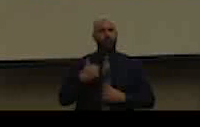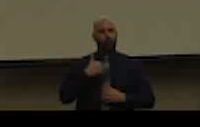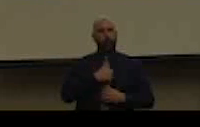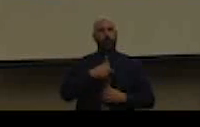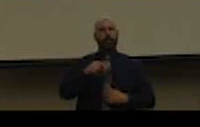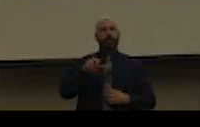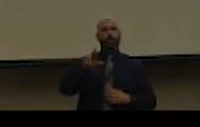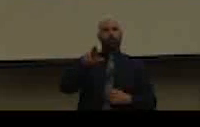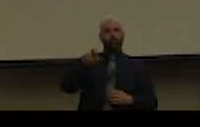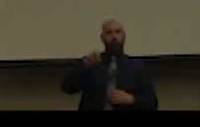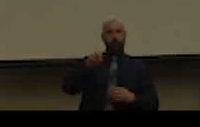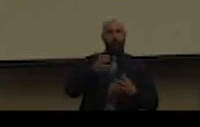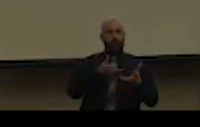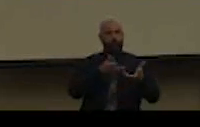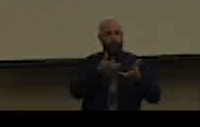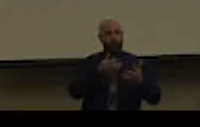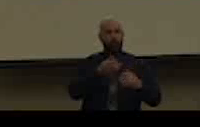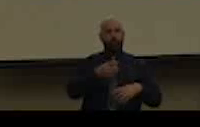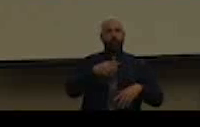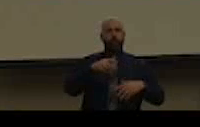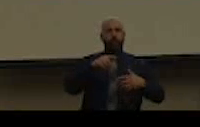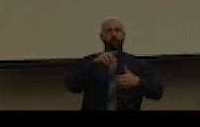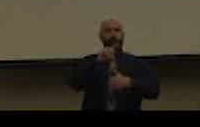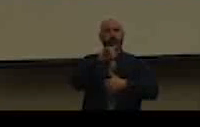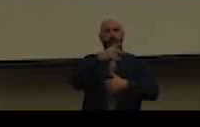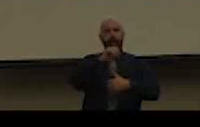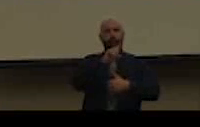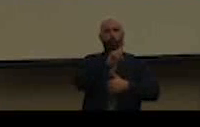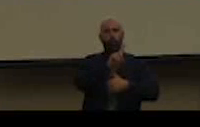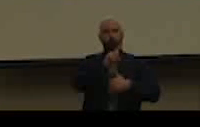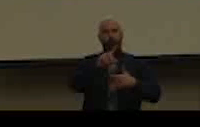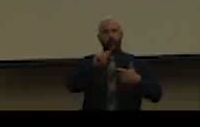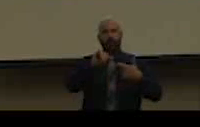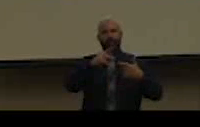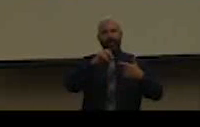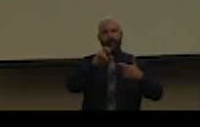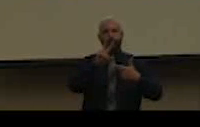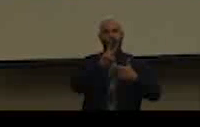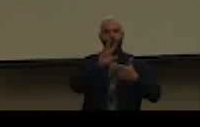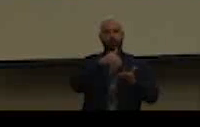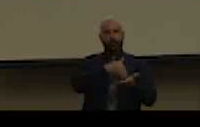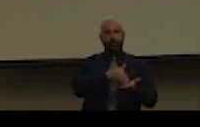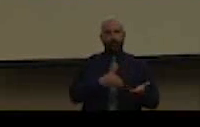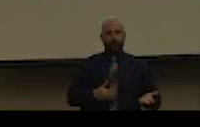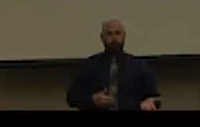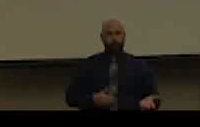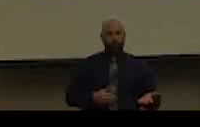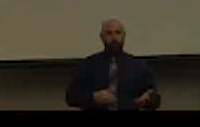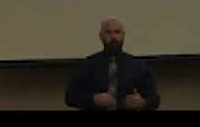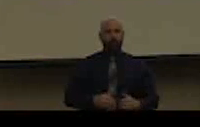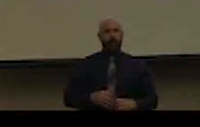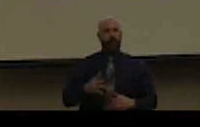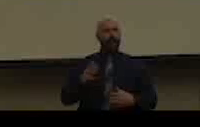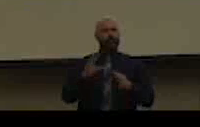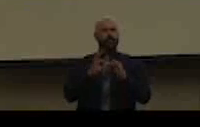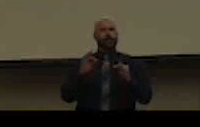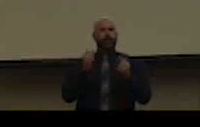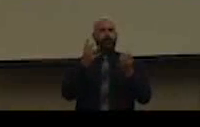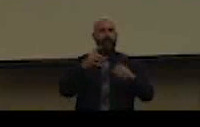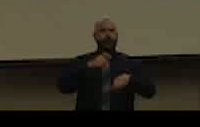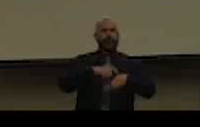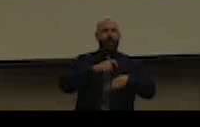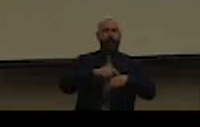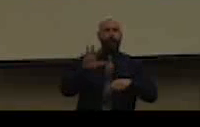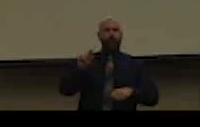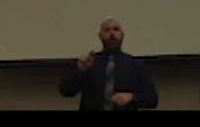well. I've said the story many times, if you've heard it, forgive me, but early this summer, or late spring, I had a